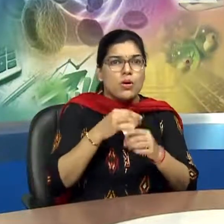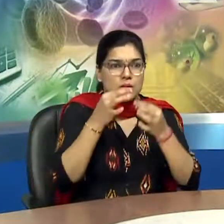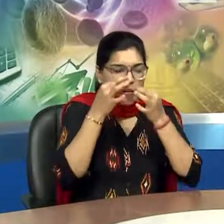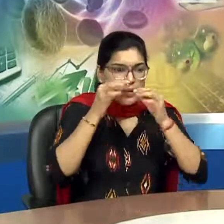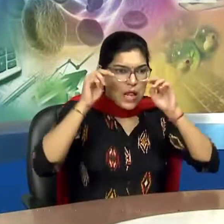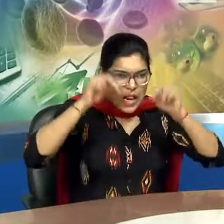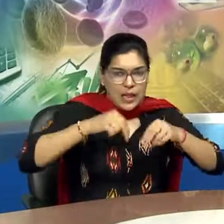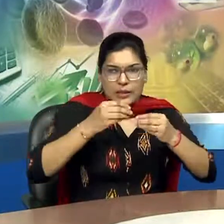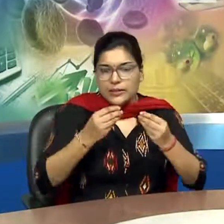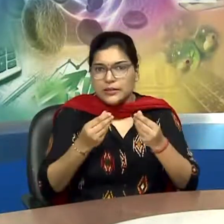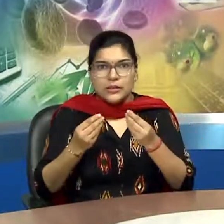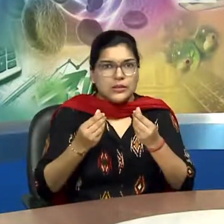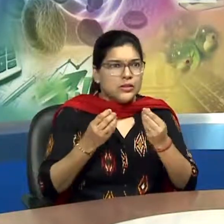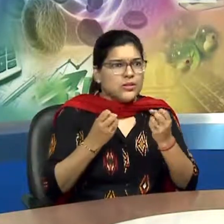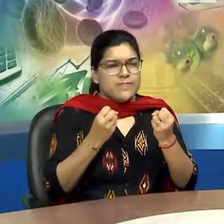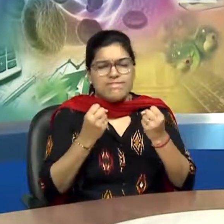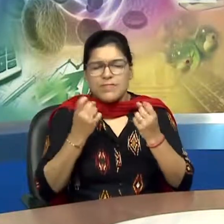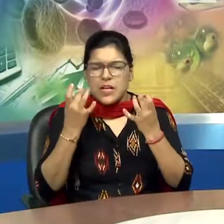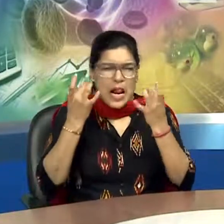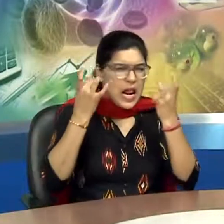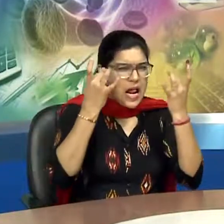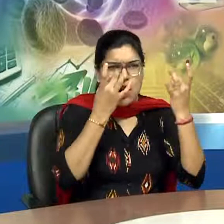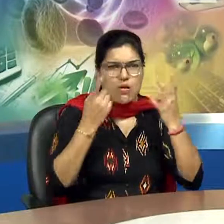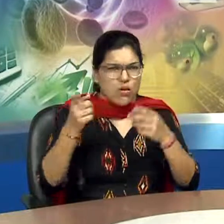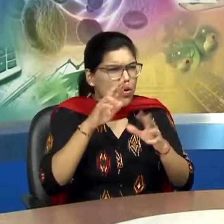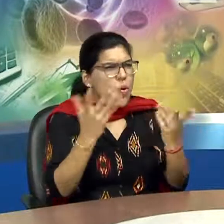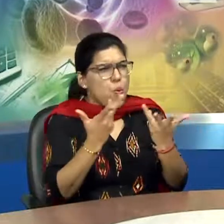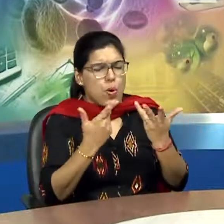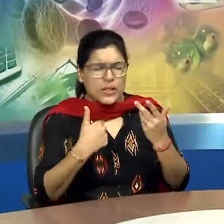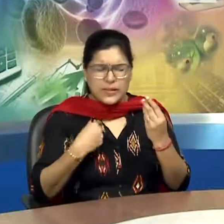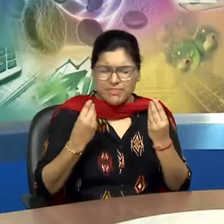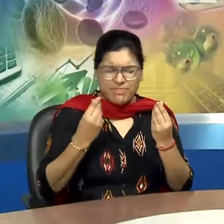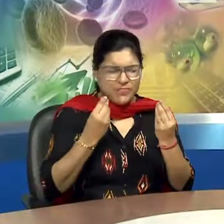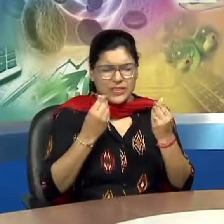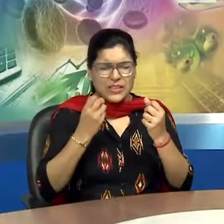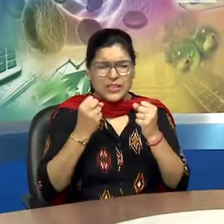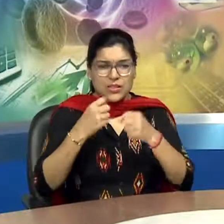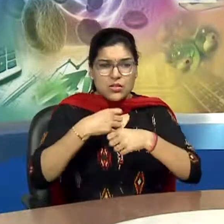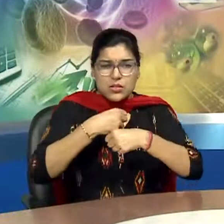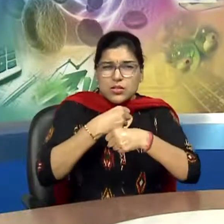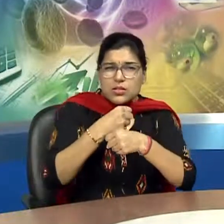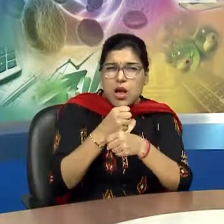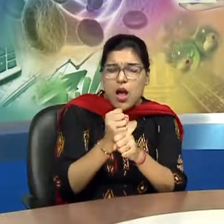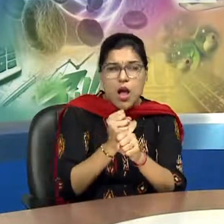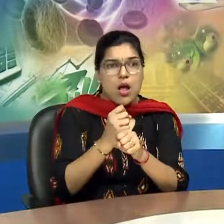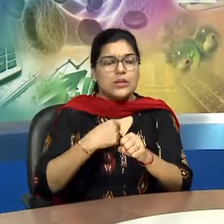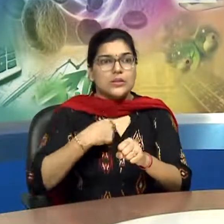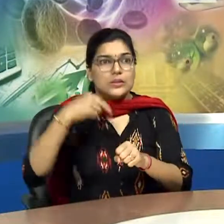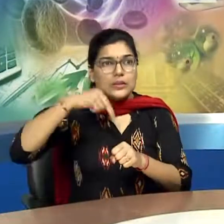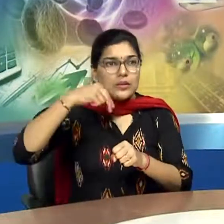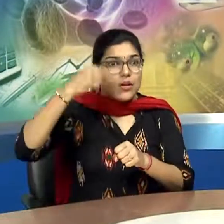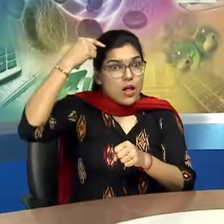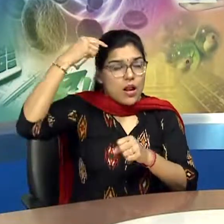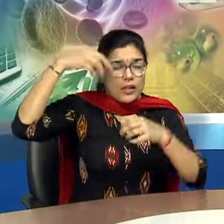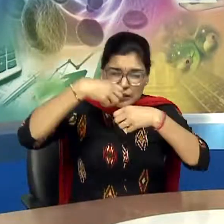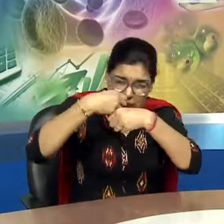seen in patients who are suffering from drug addiction and is undergoing the treatment for